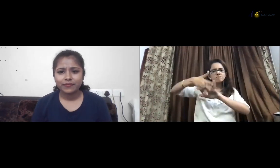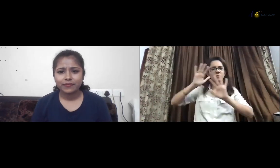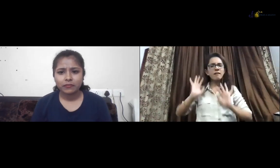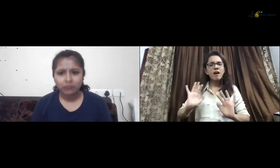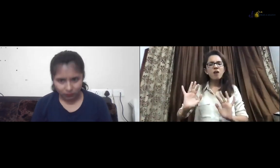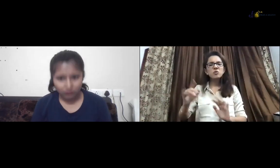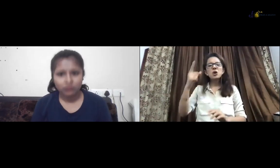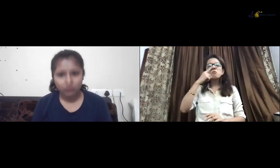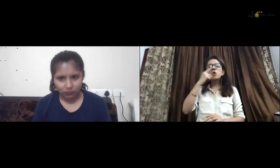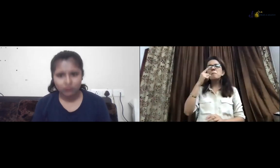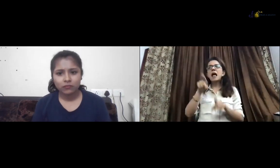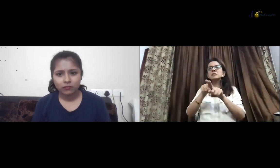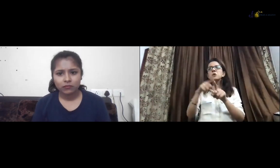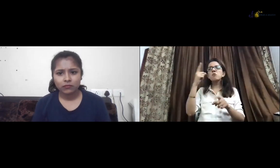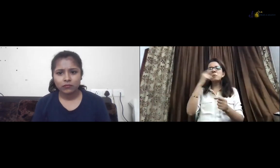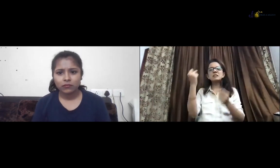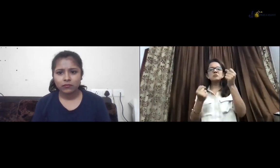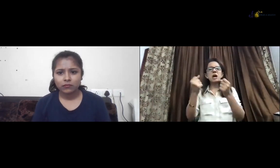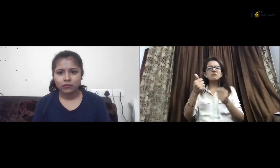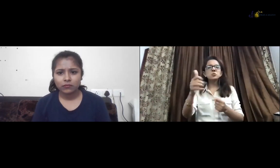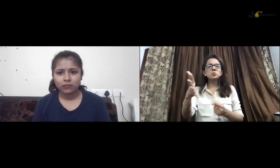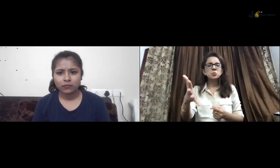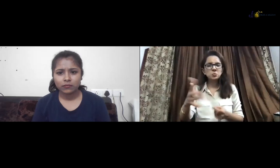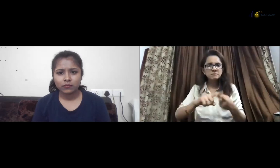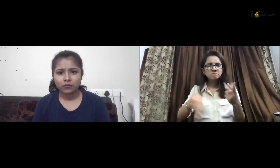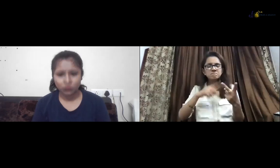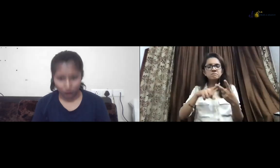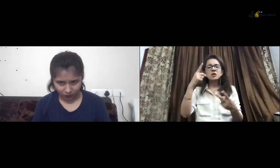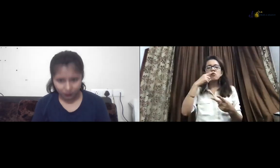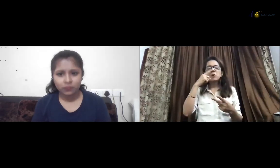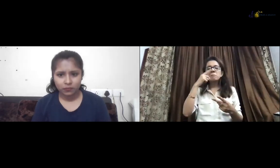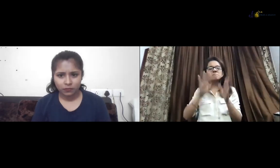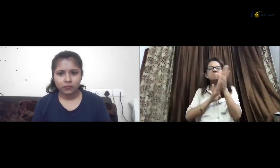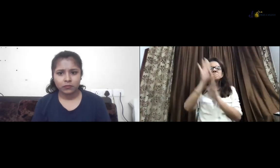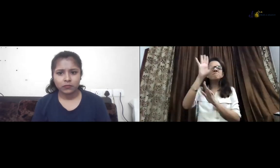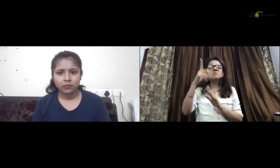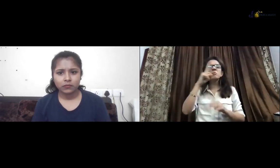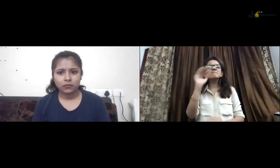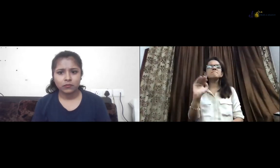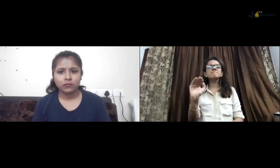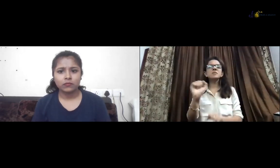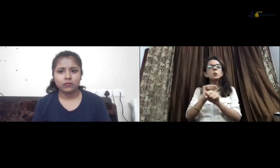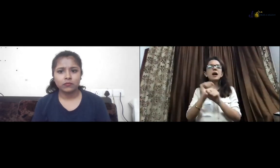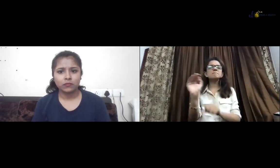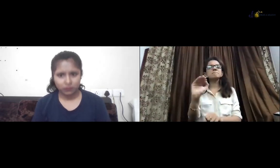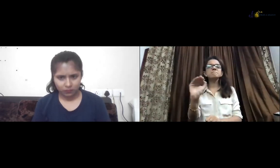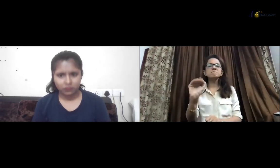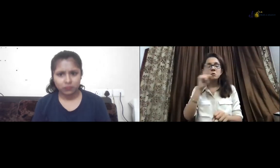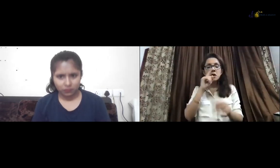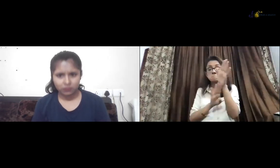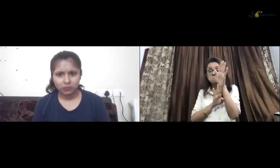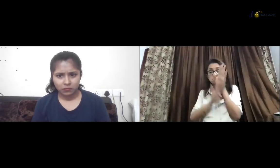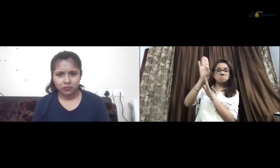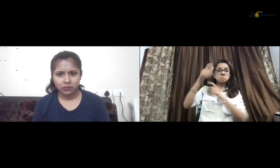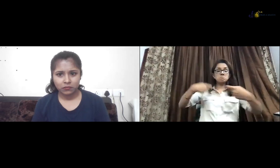for example, some people they have the stereotype mind that women can't drive, women they can't